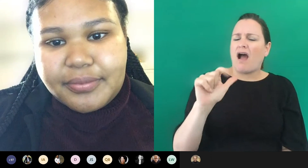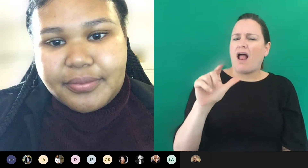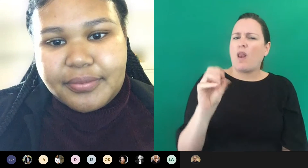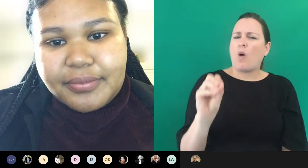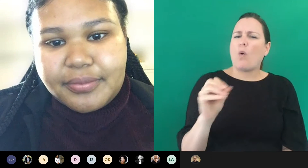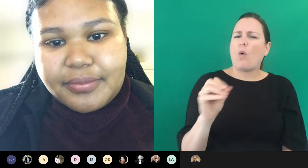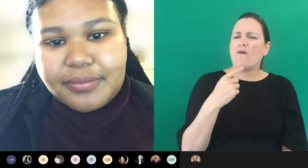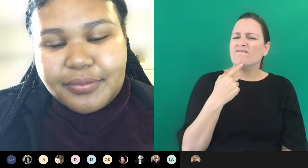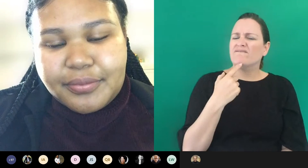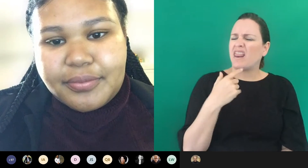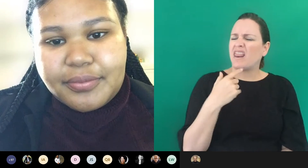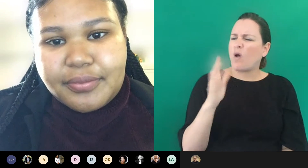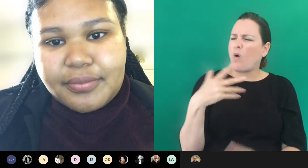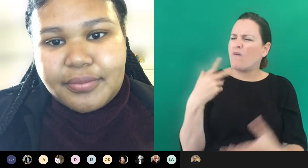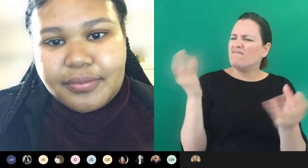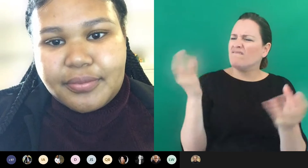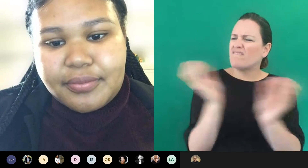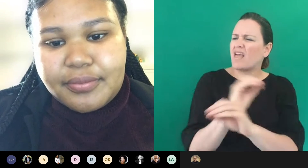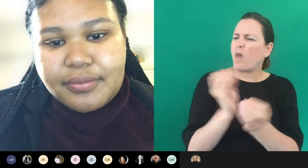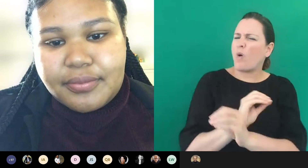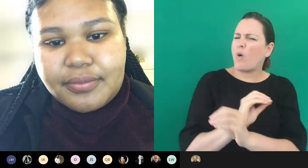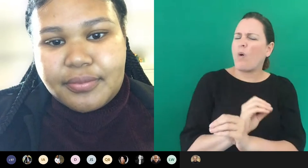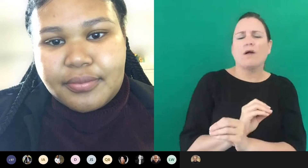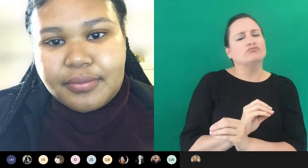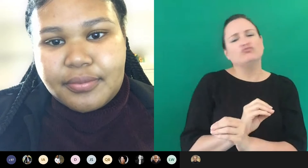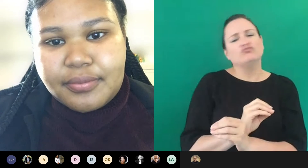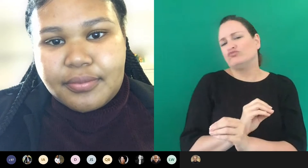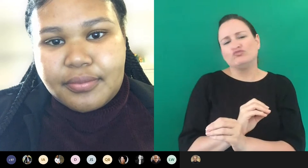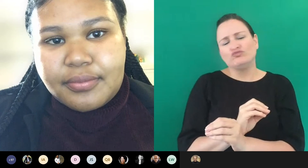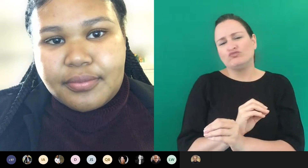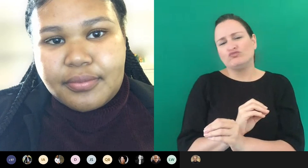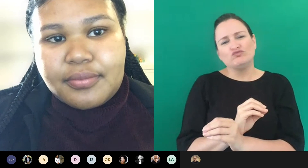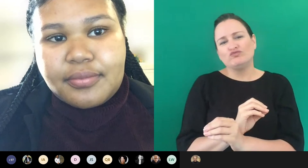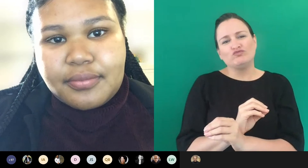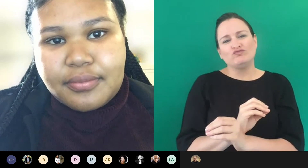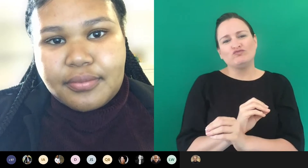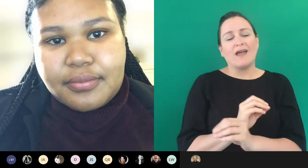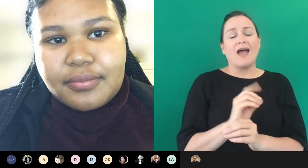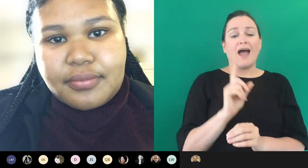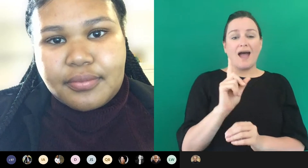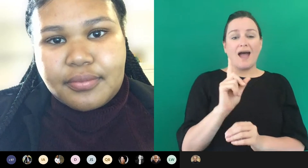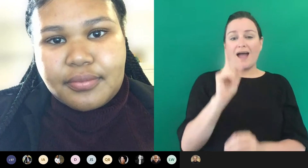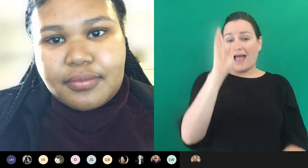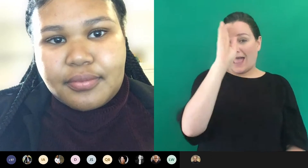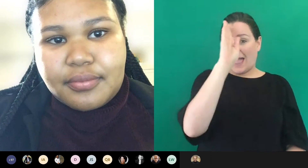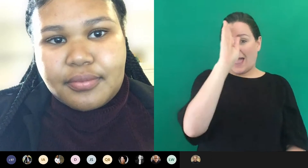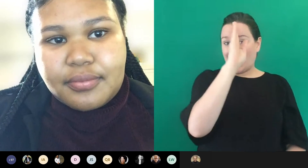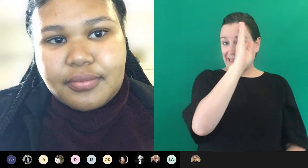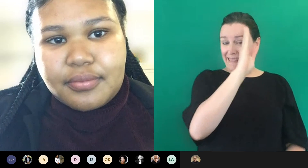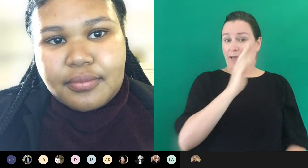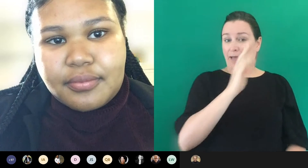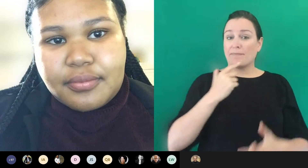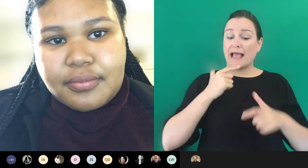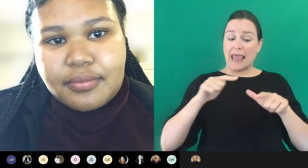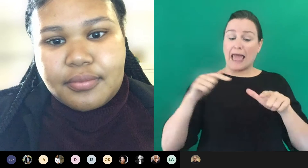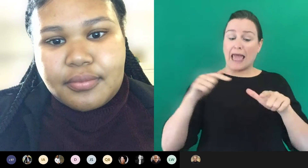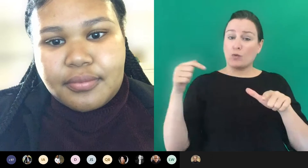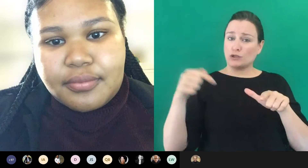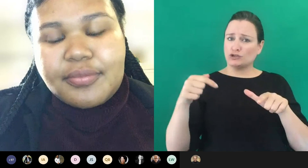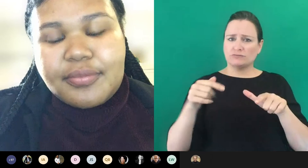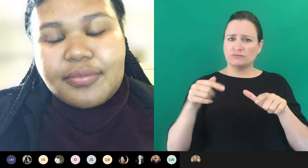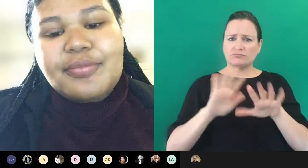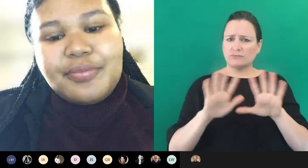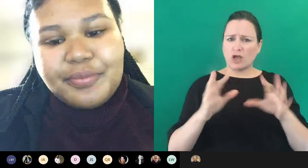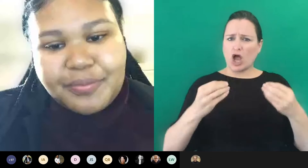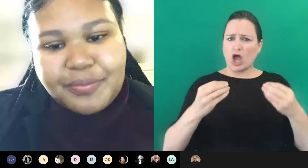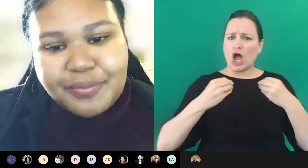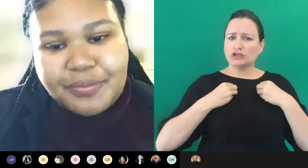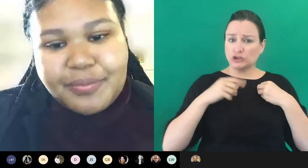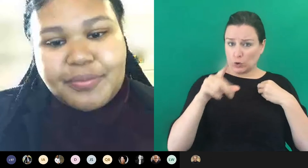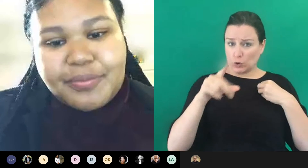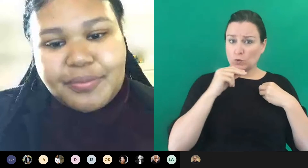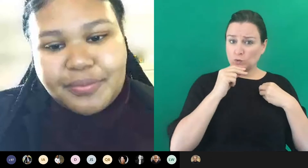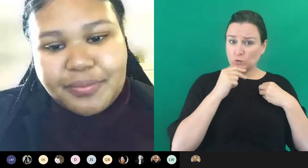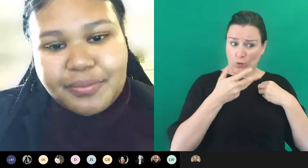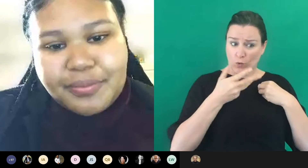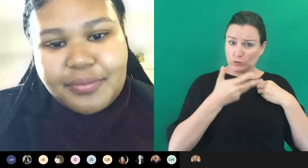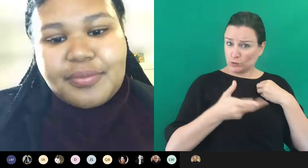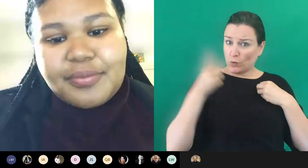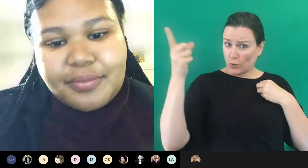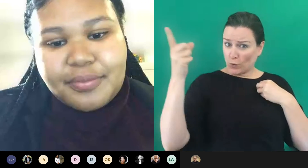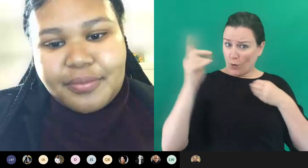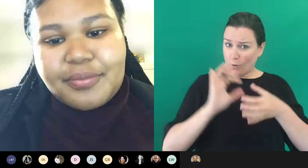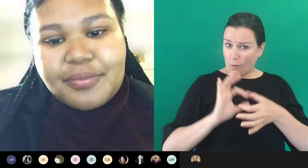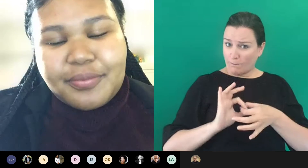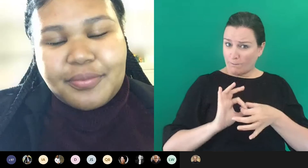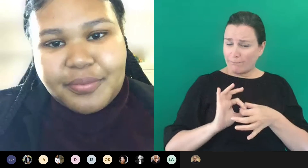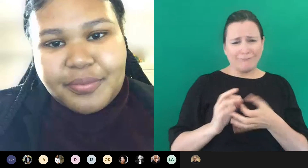that Professor van der Walt indicated, academic language is nobody's home language. What you have been hearing there